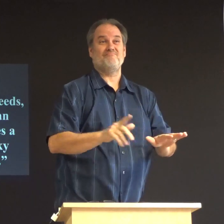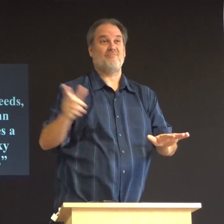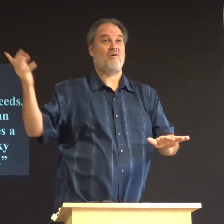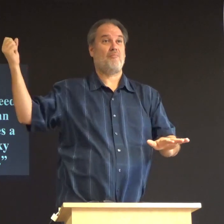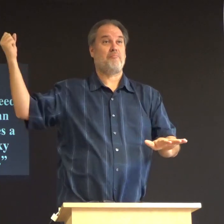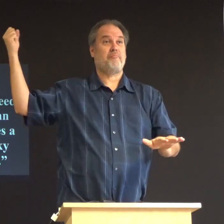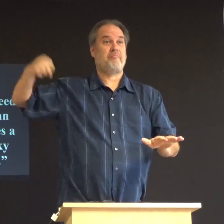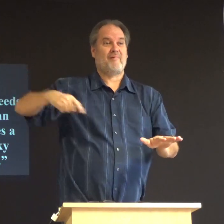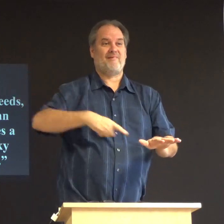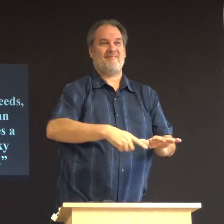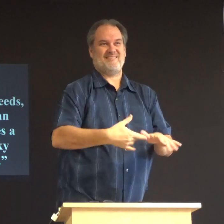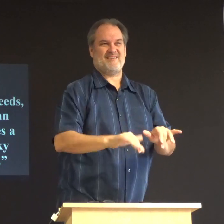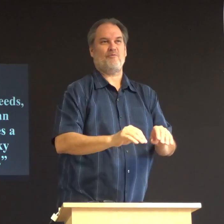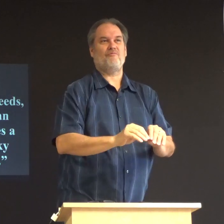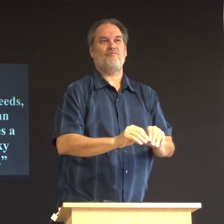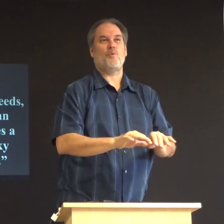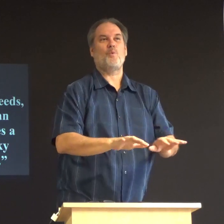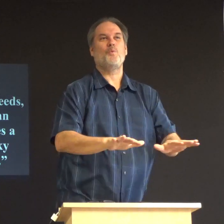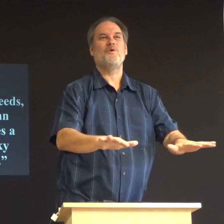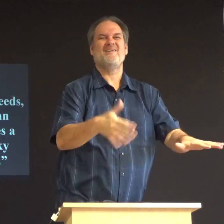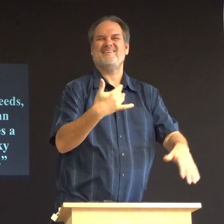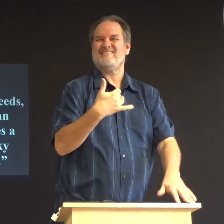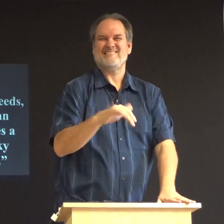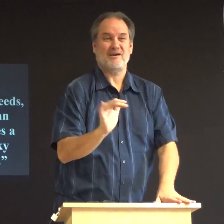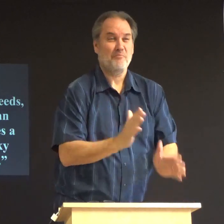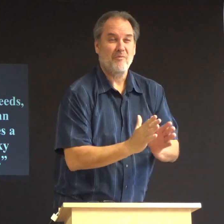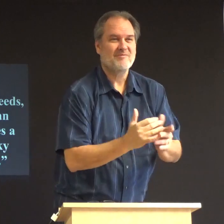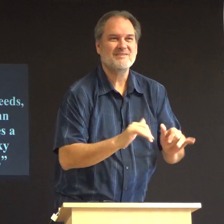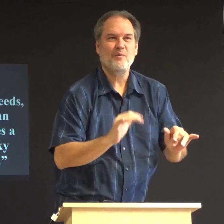But God is still growing the church.